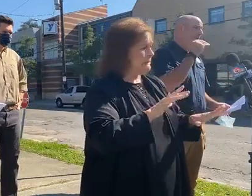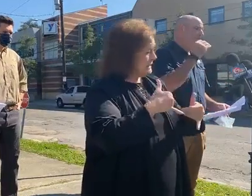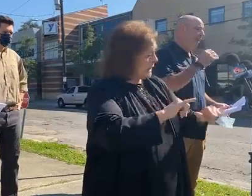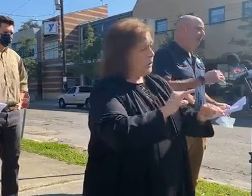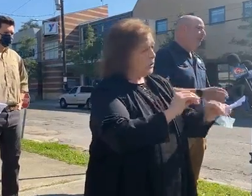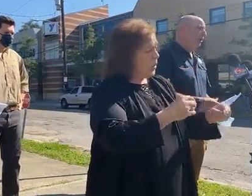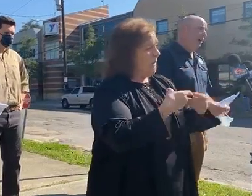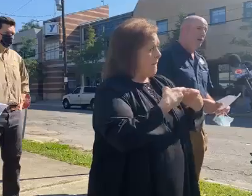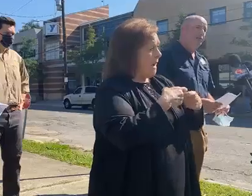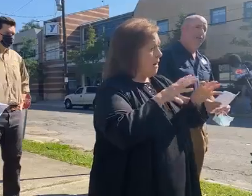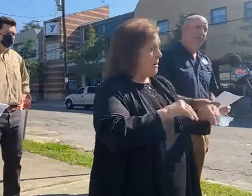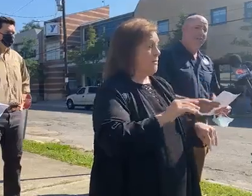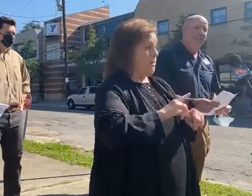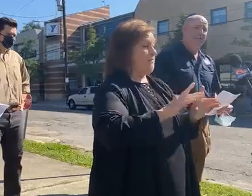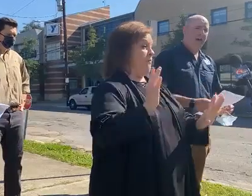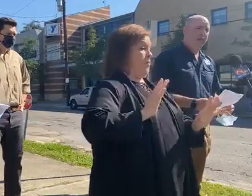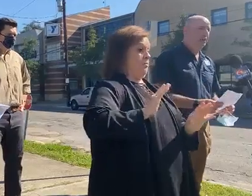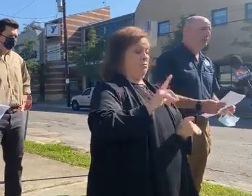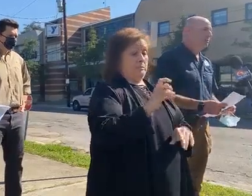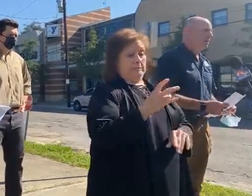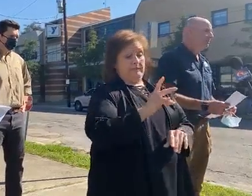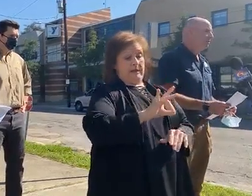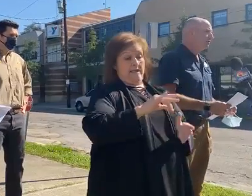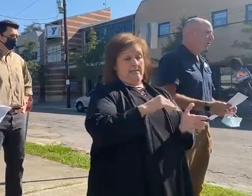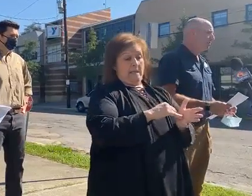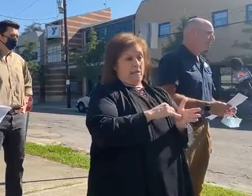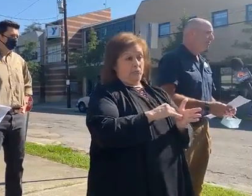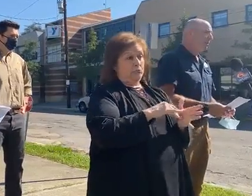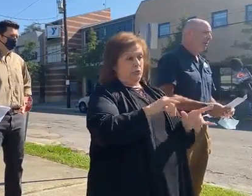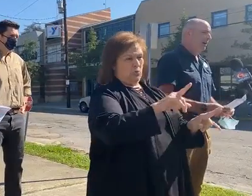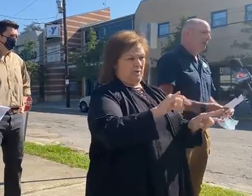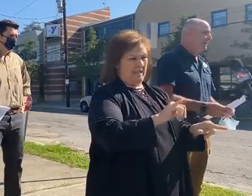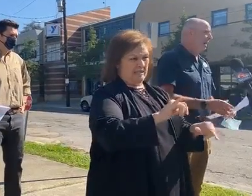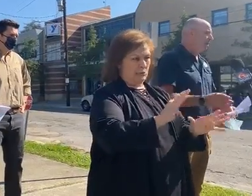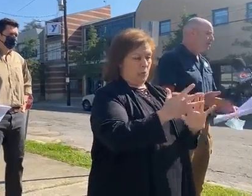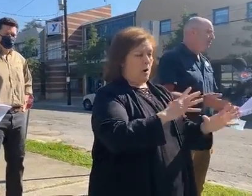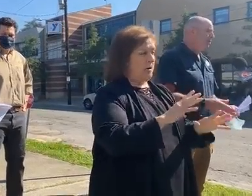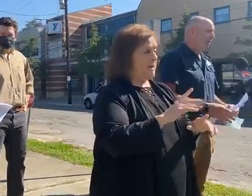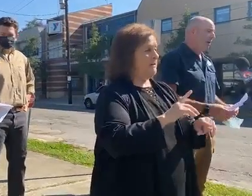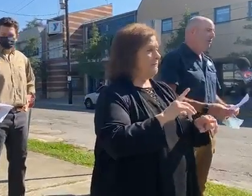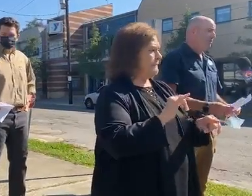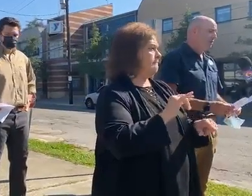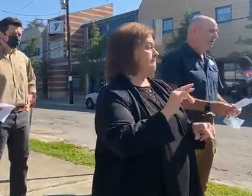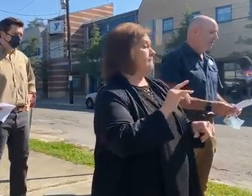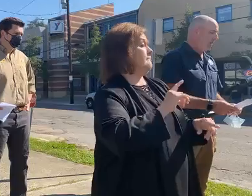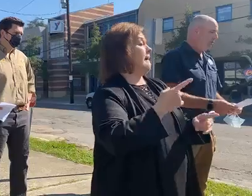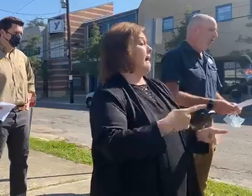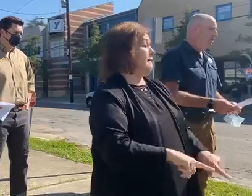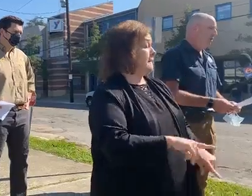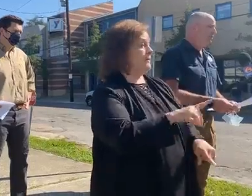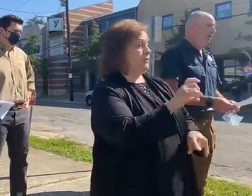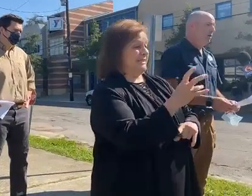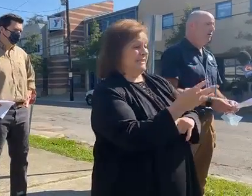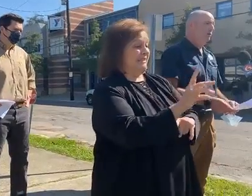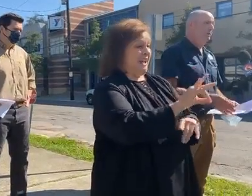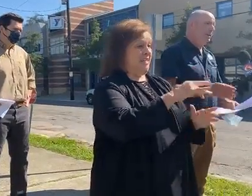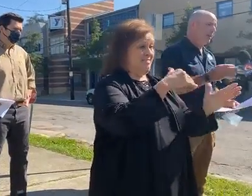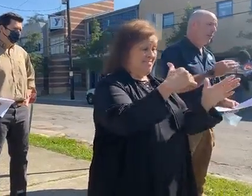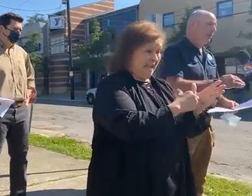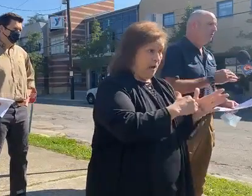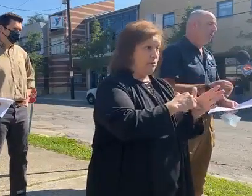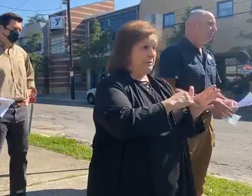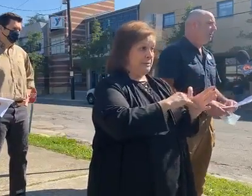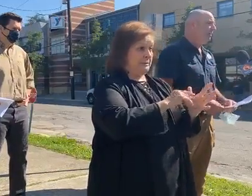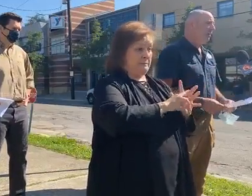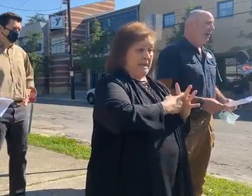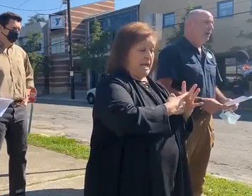is down from 178,000 at the peak of the storm. Peak outages were about 178,000 in Orleans Parish, so being down